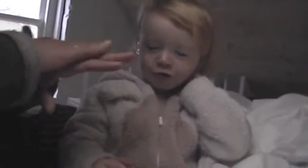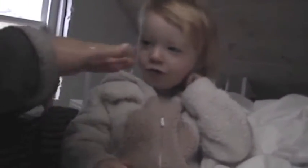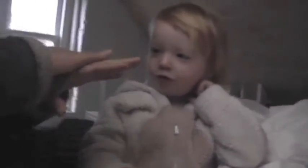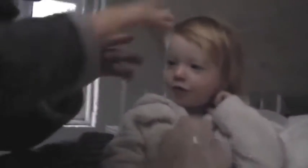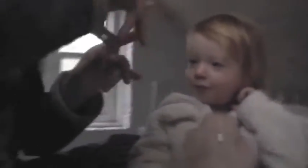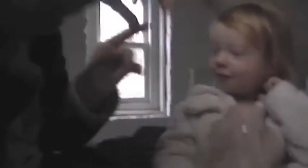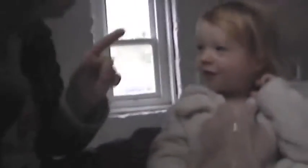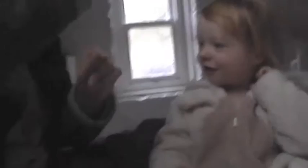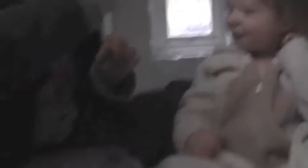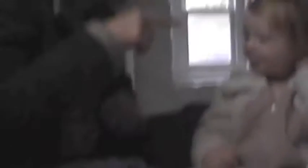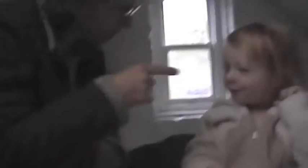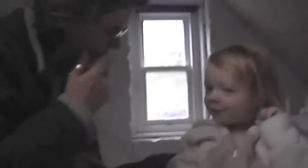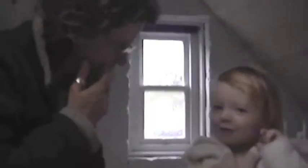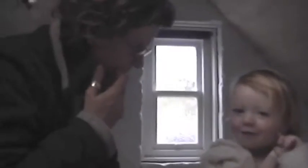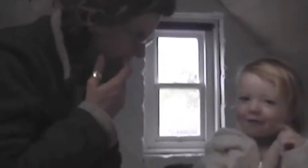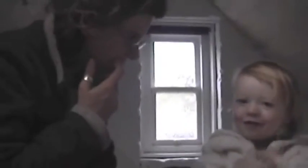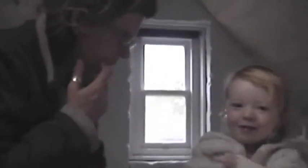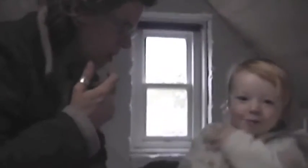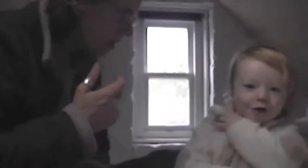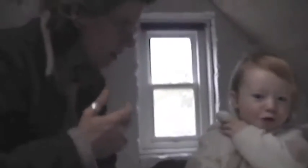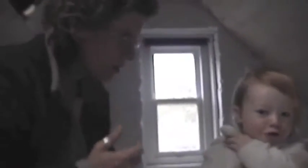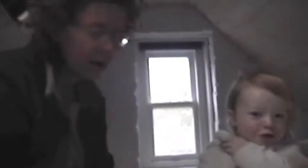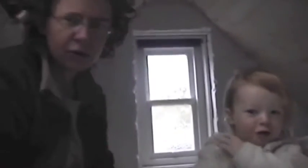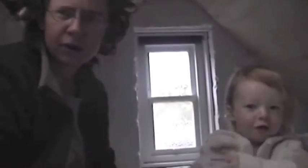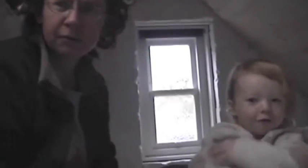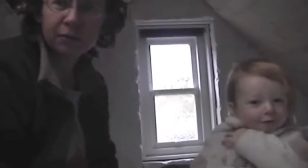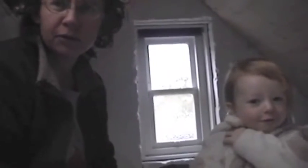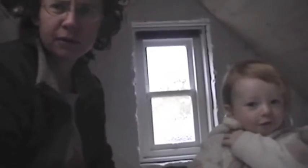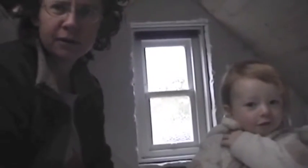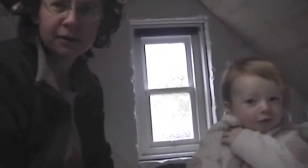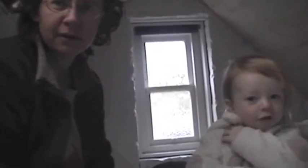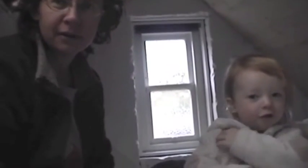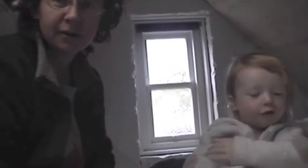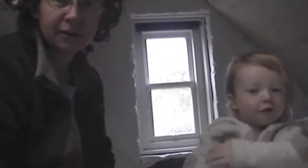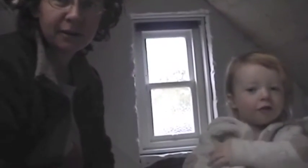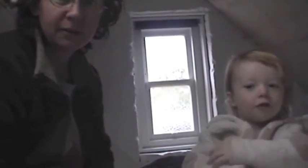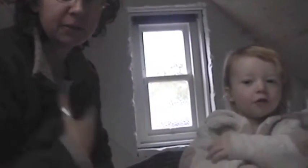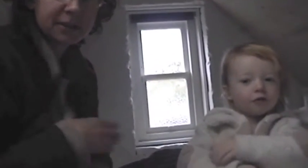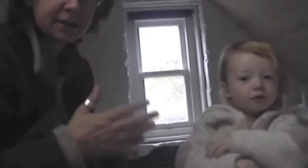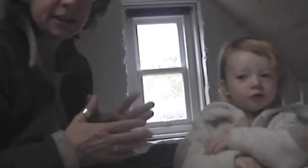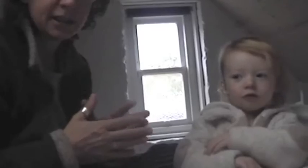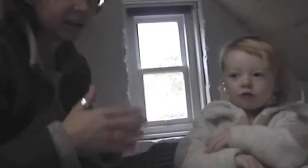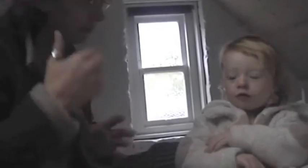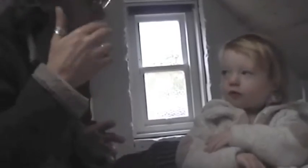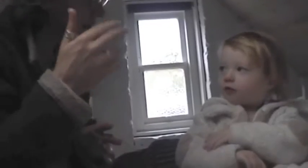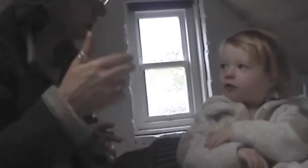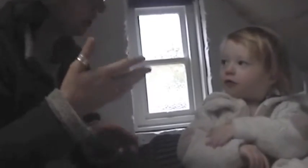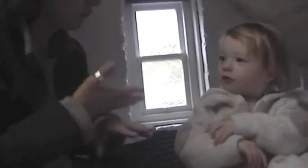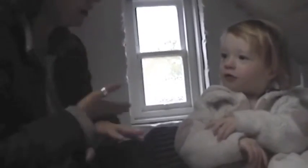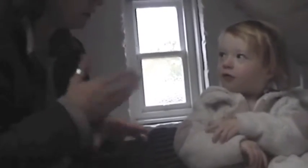Blue moon. Green moon. Green moon. He wants to sing. Wants to sing green